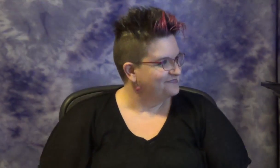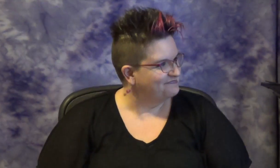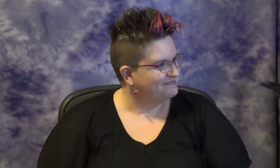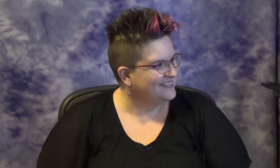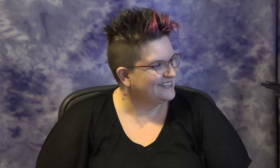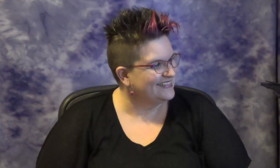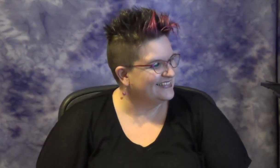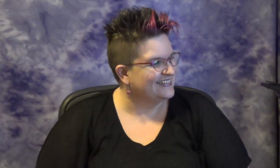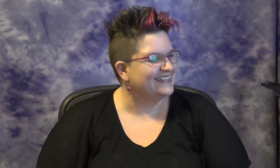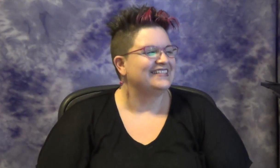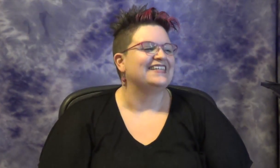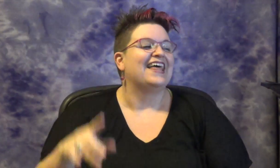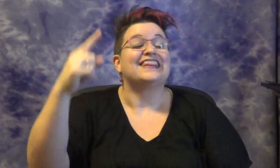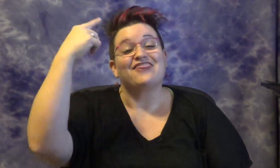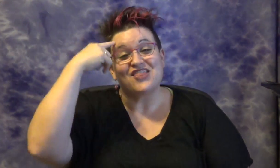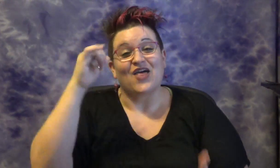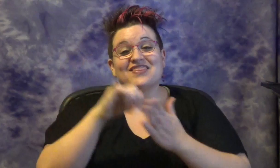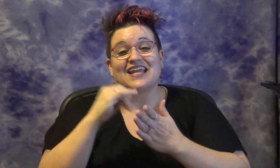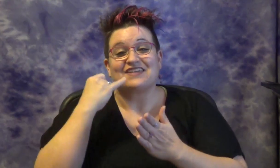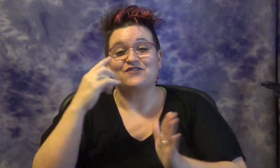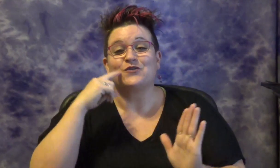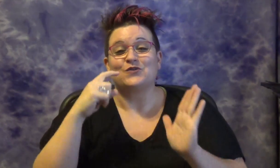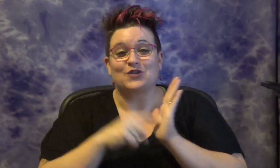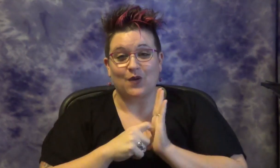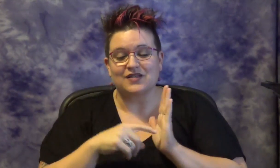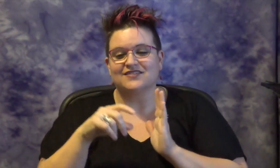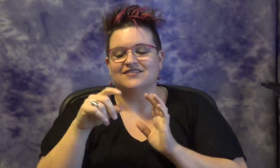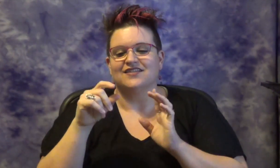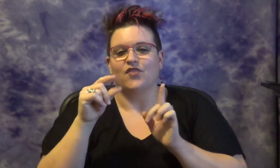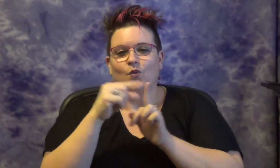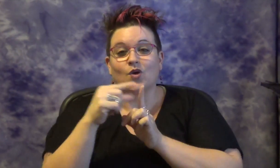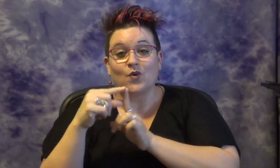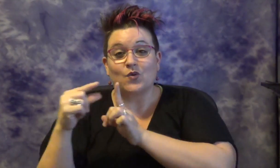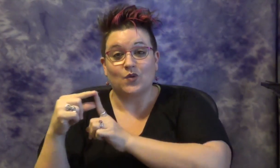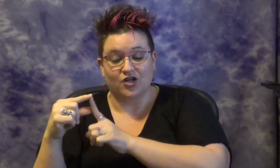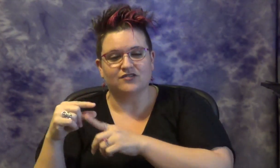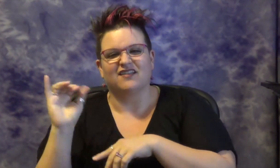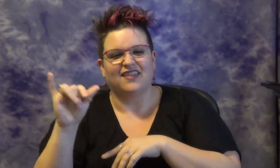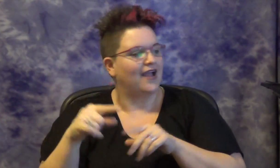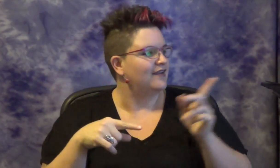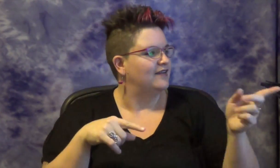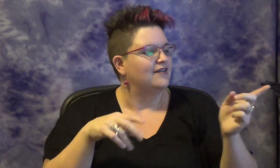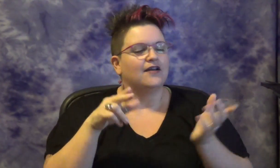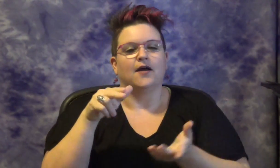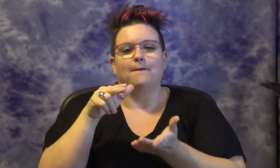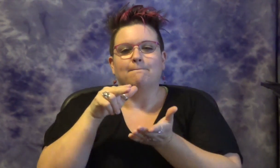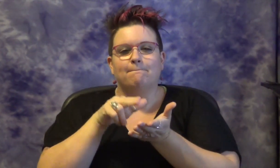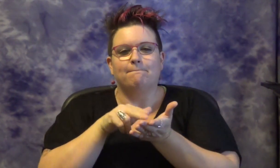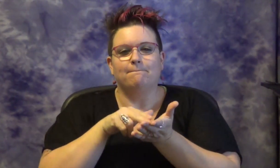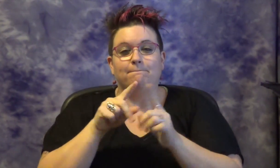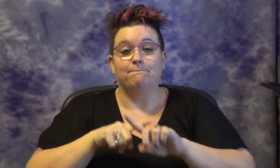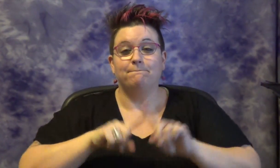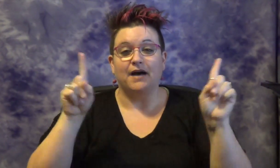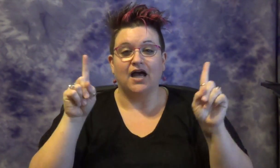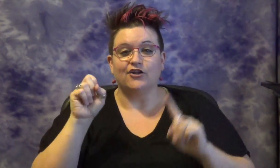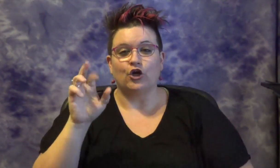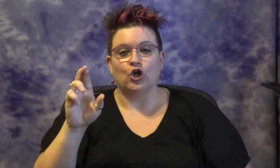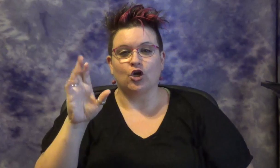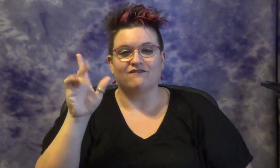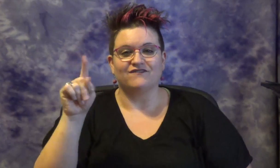syllabus. Oh my gosh, I'm so silly. They thought that if you notice the parts of words, like they